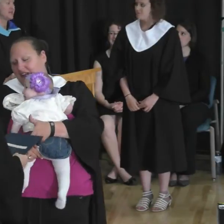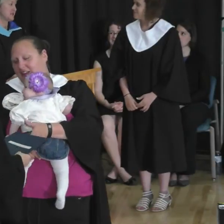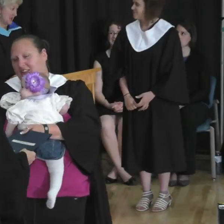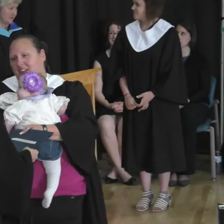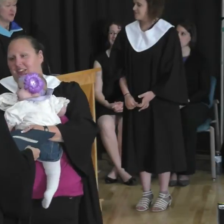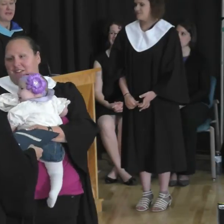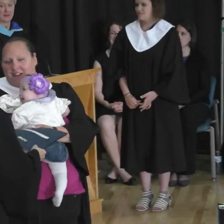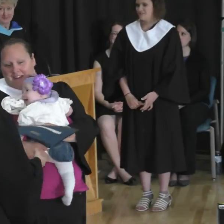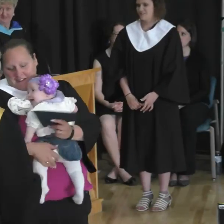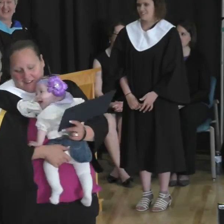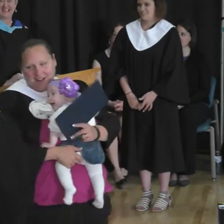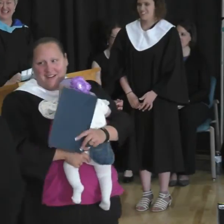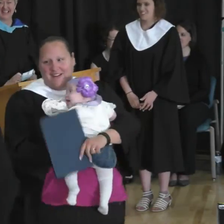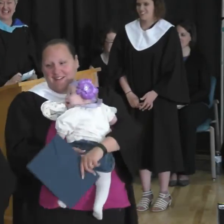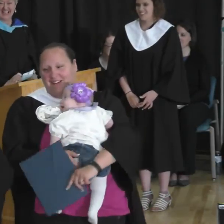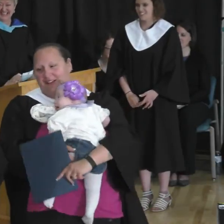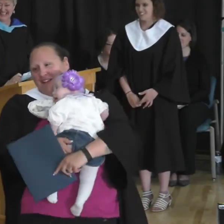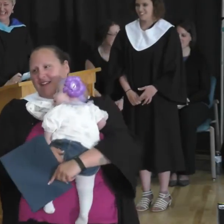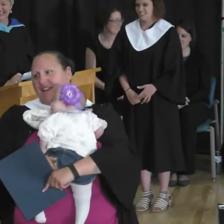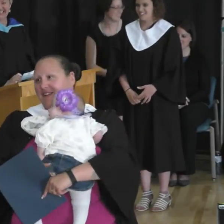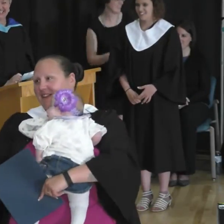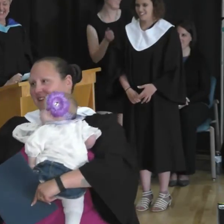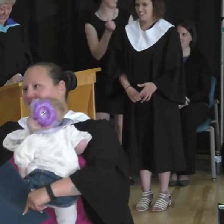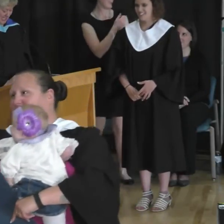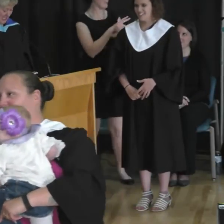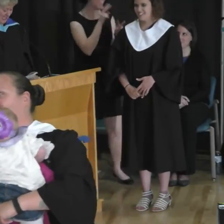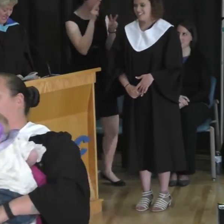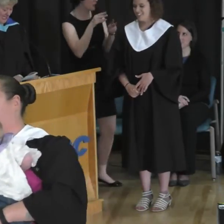Everyone has to stop for the baby.